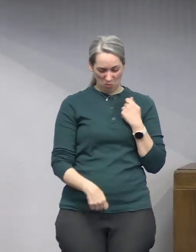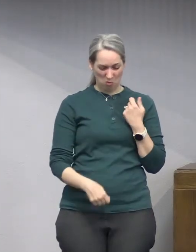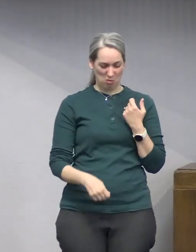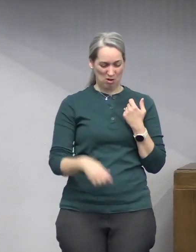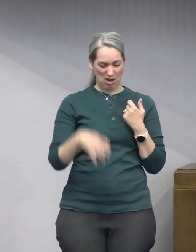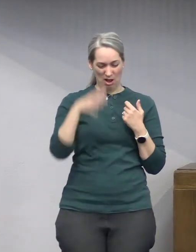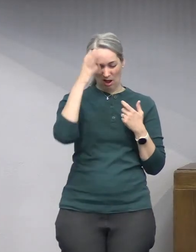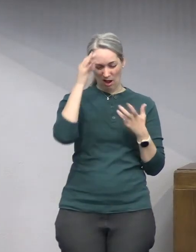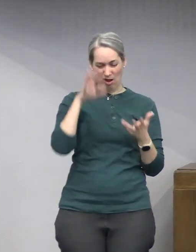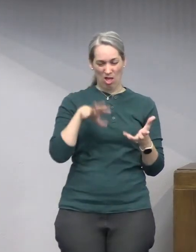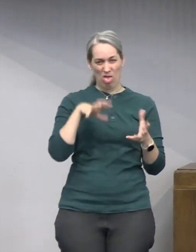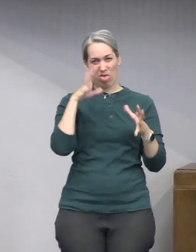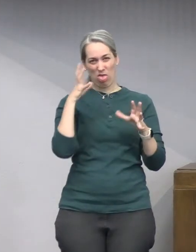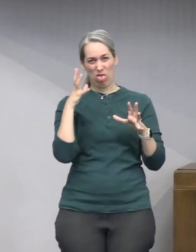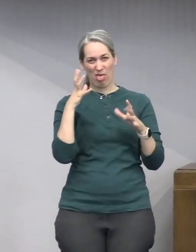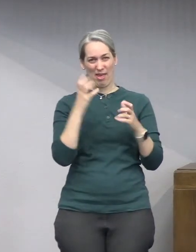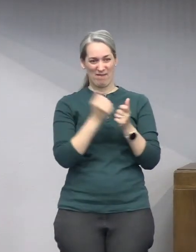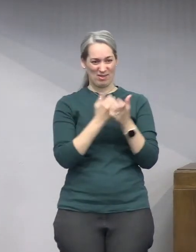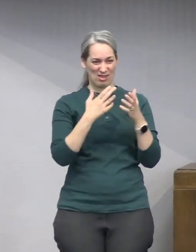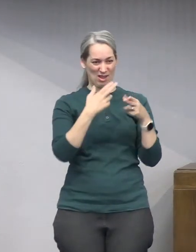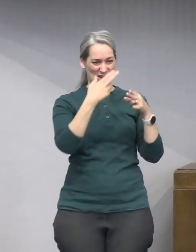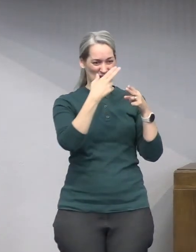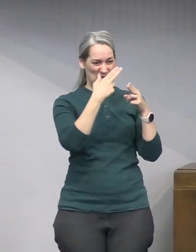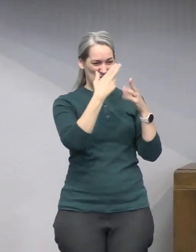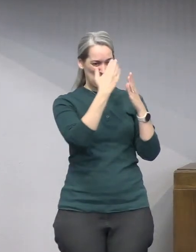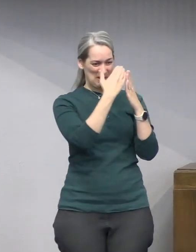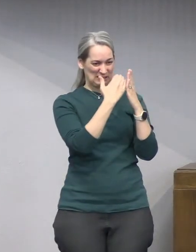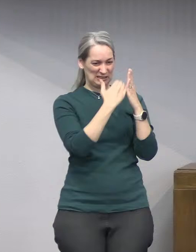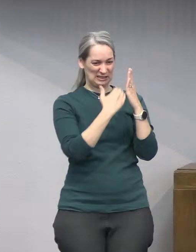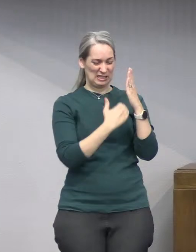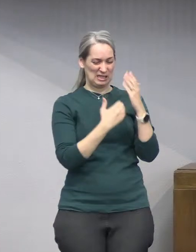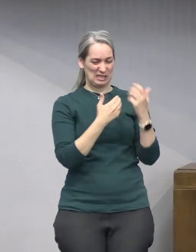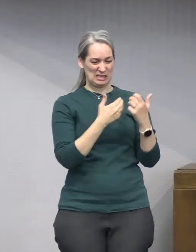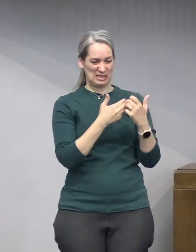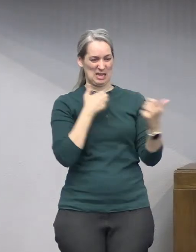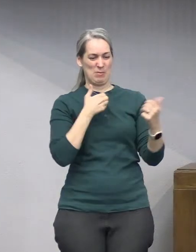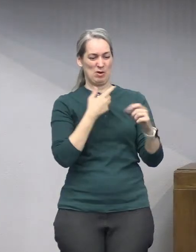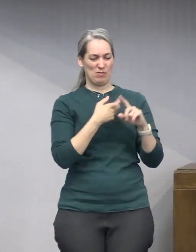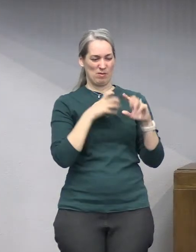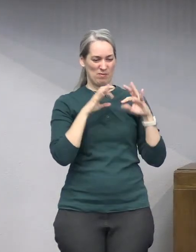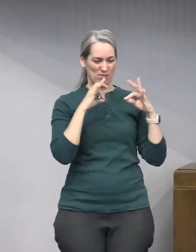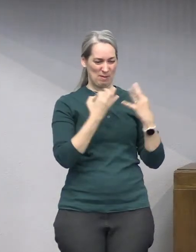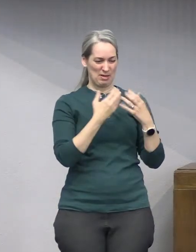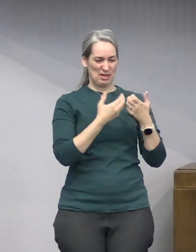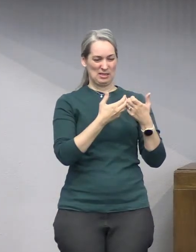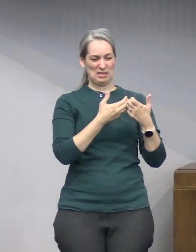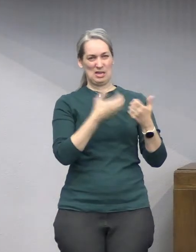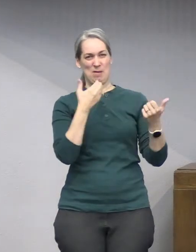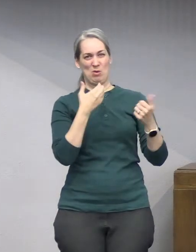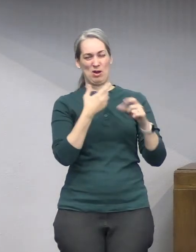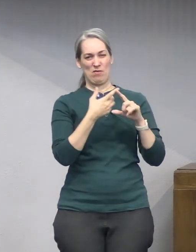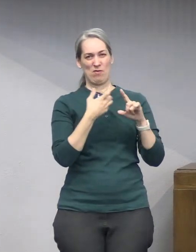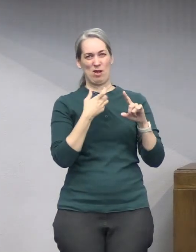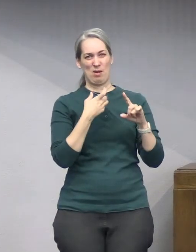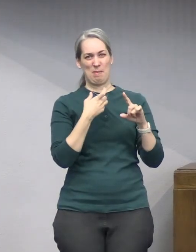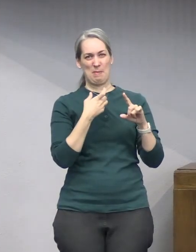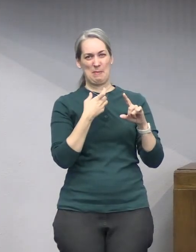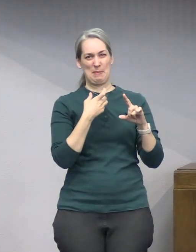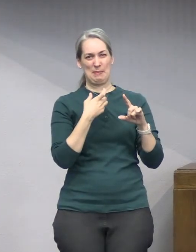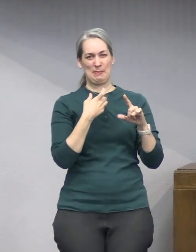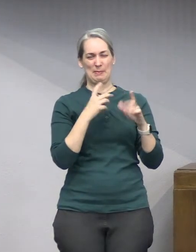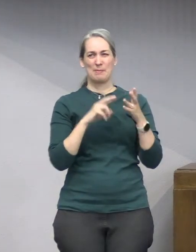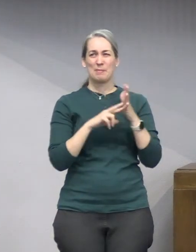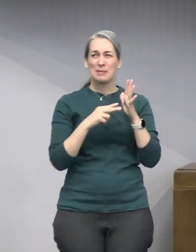all of these things that are mentioned here. Separated from your family. Separated from maybe just